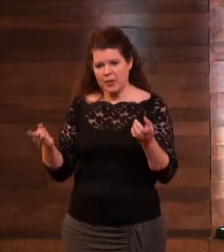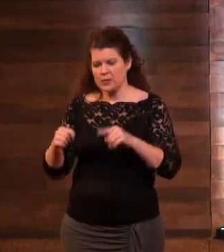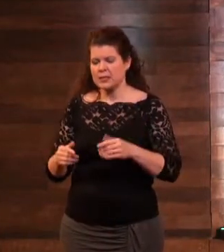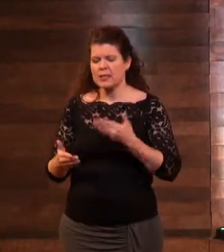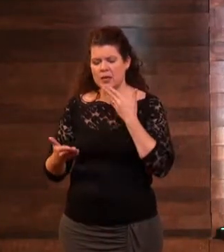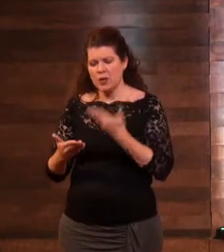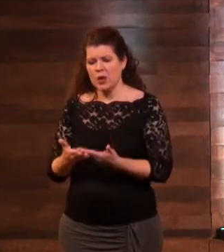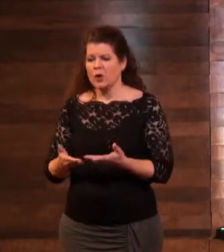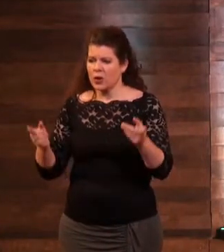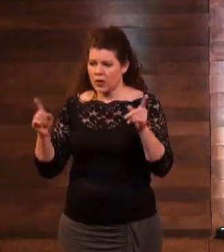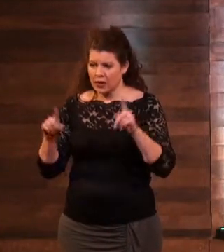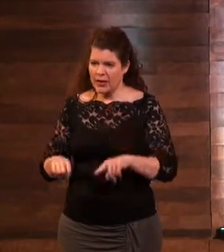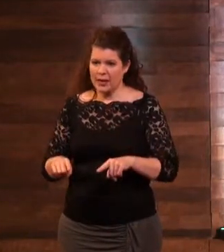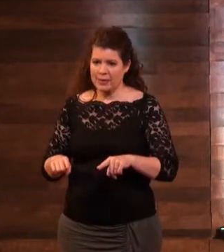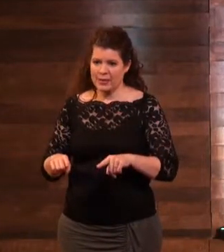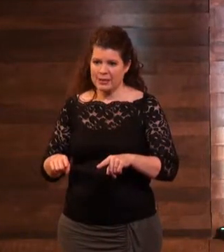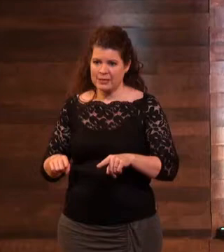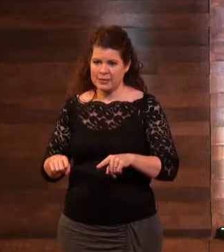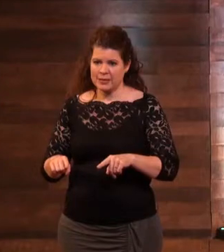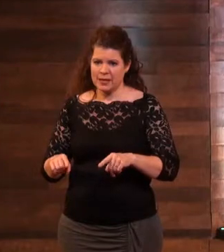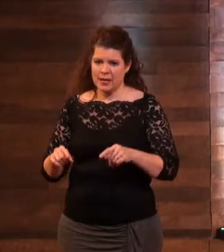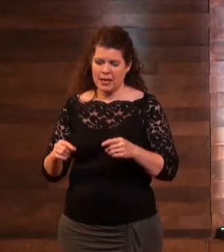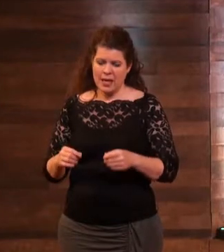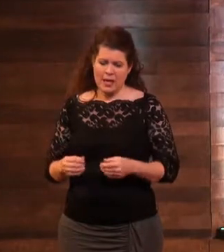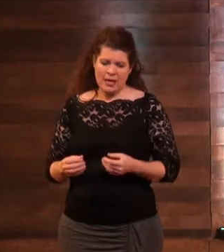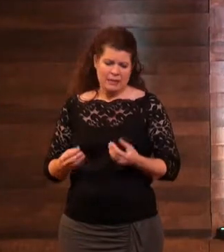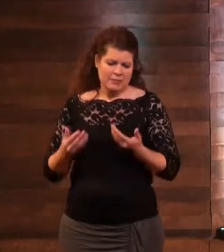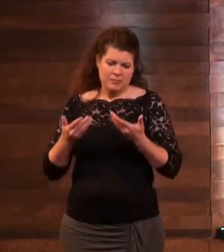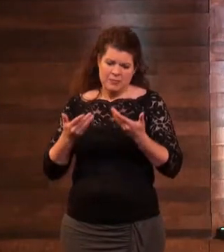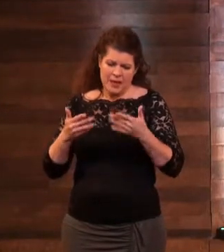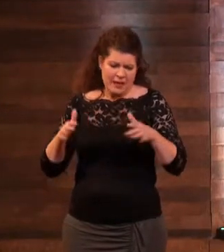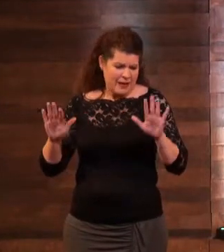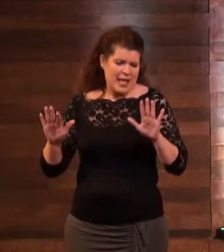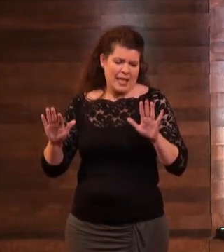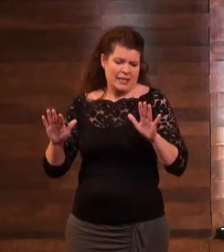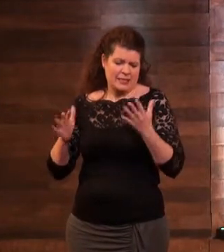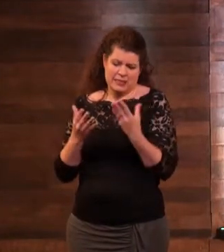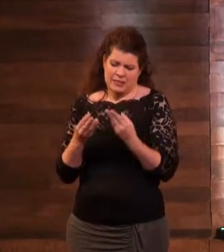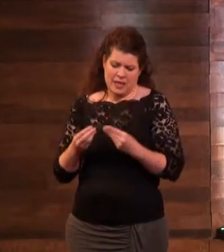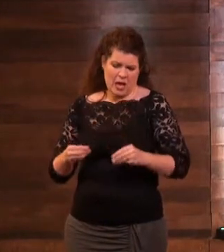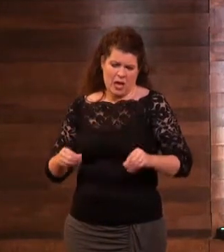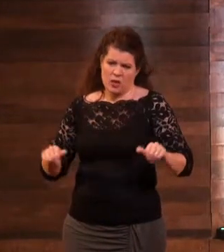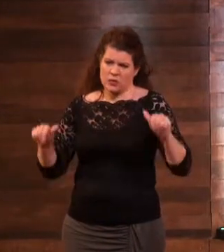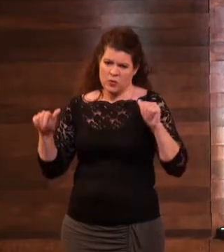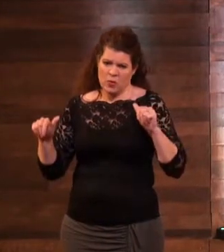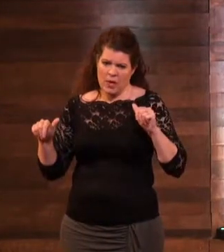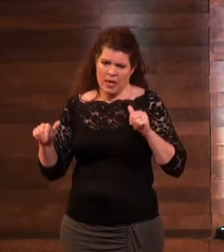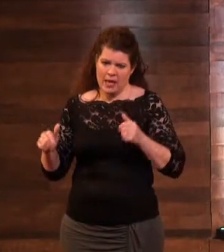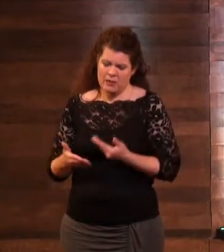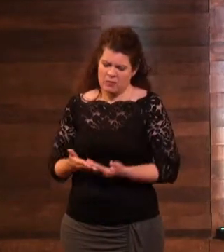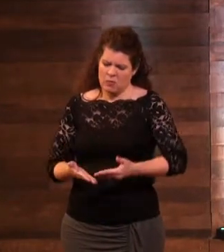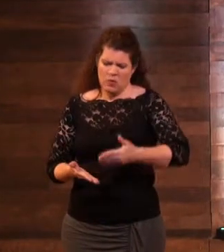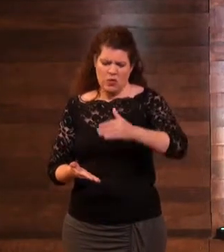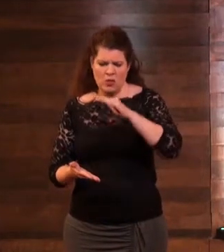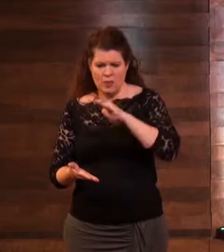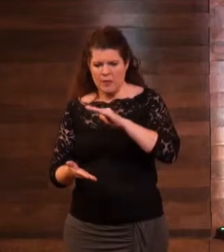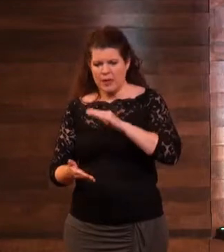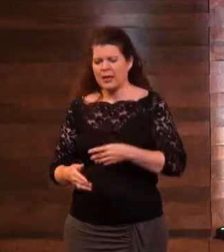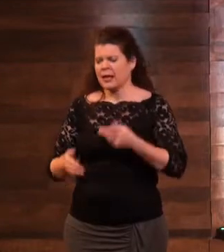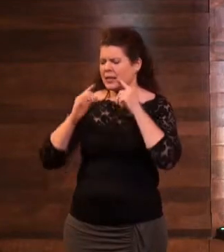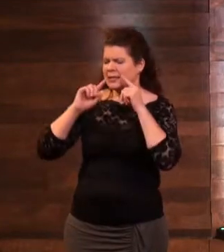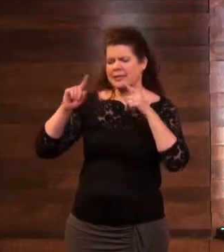You get over the new car. You get over the new house. You get over the raise, the promotion, the dream job, the